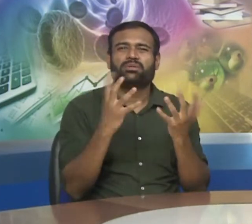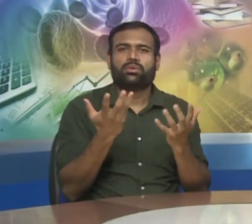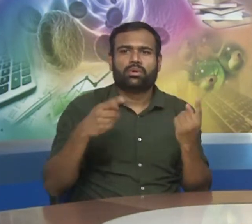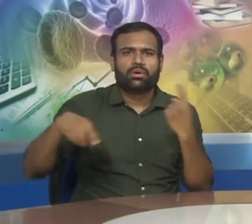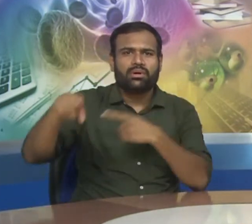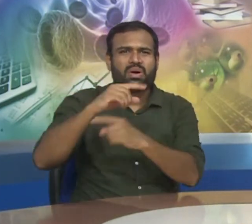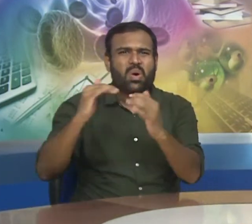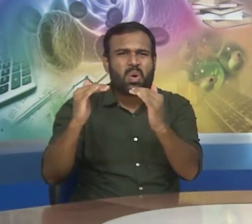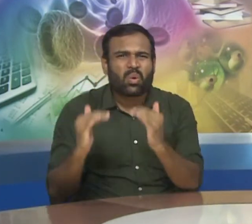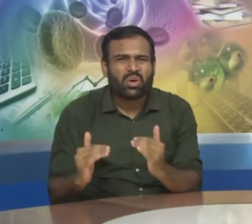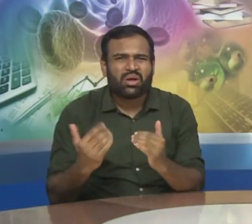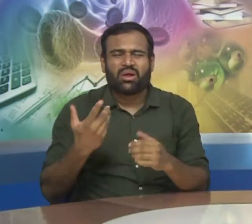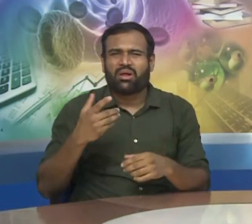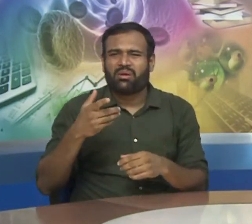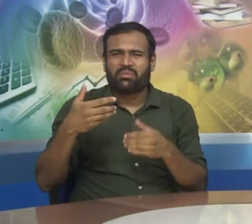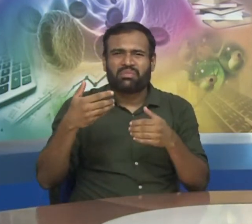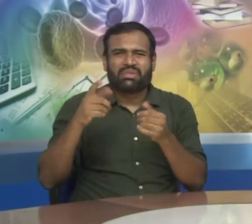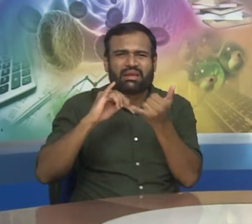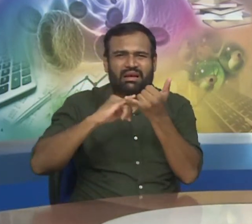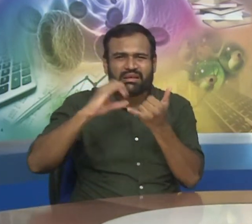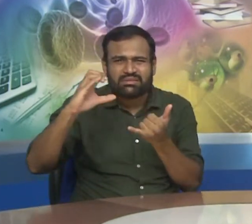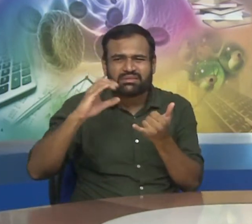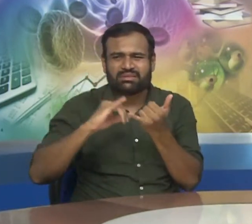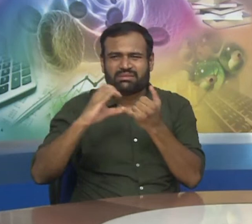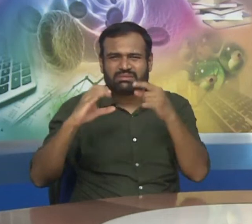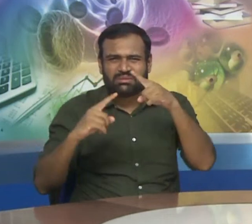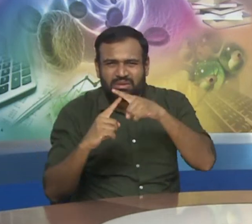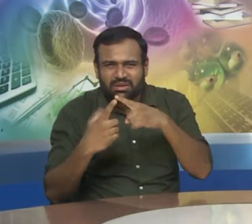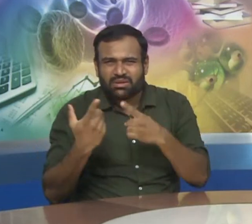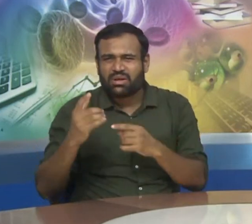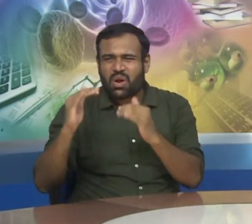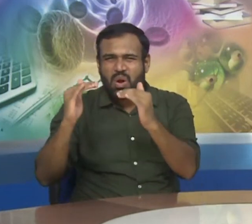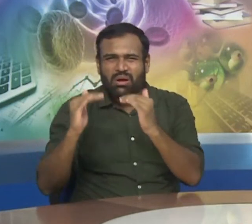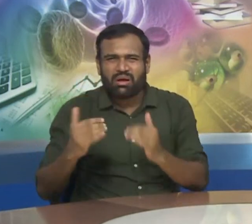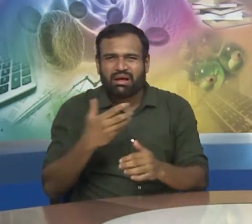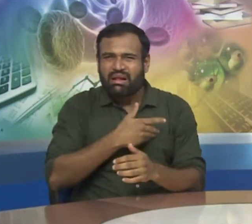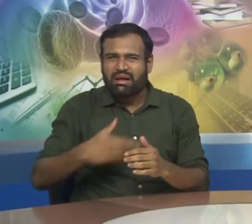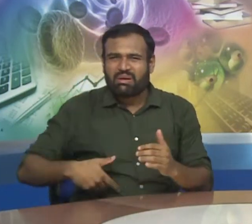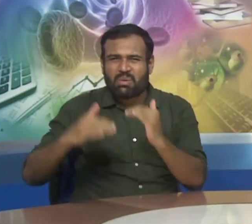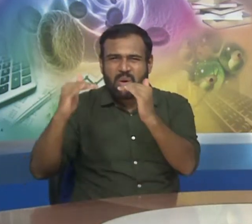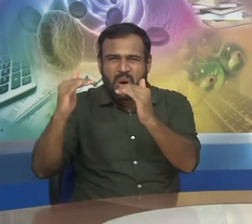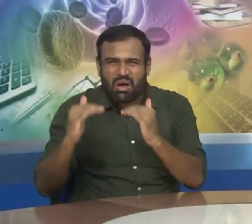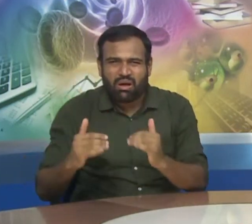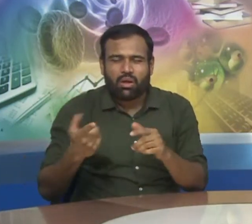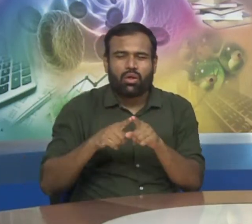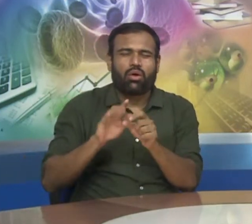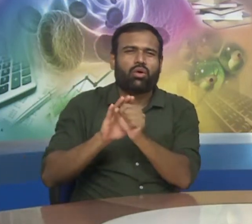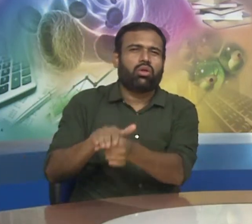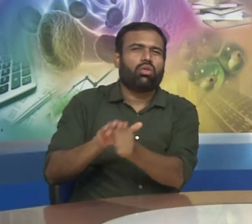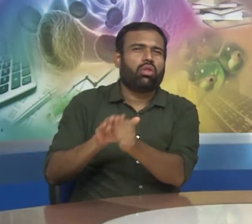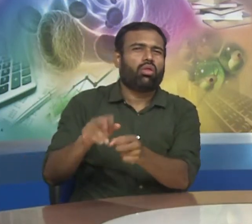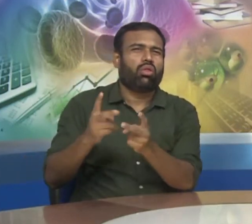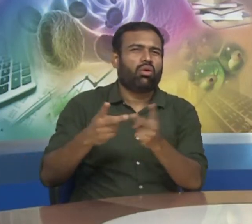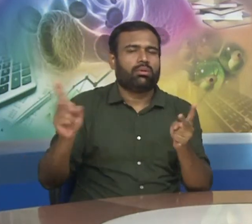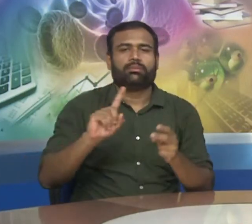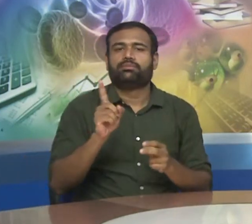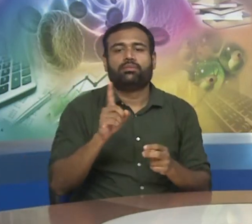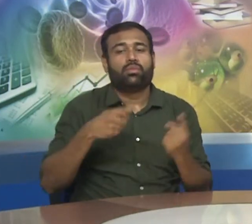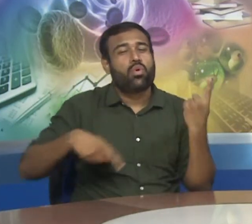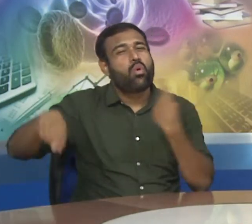The right to equality also means absence of special privileges and inequality of treatment.